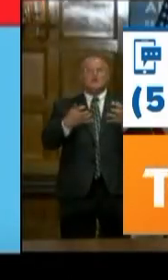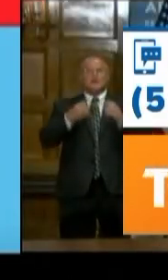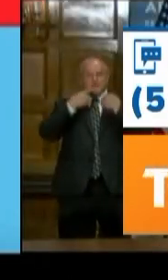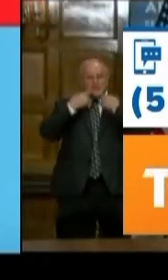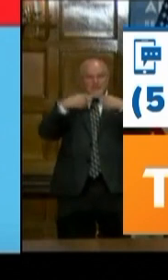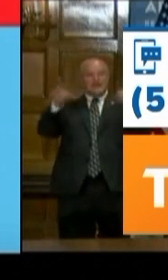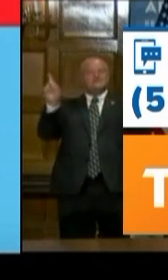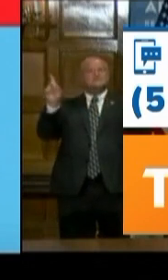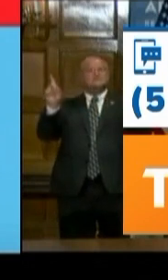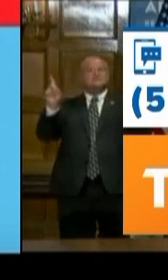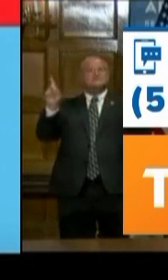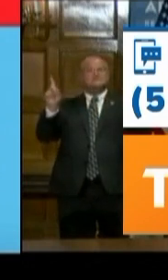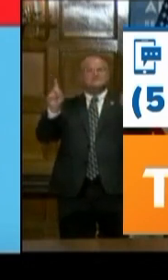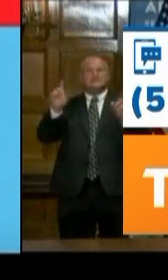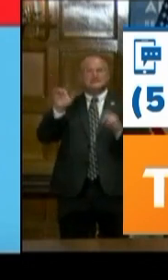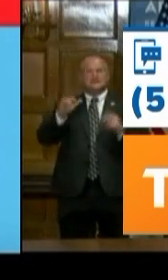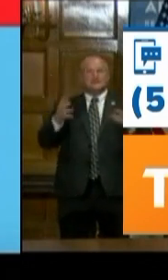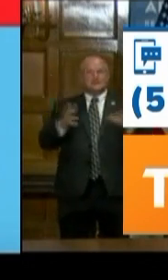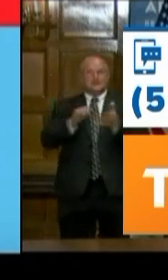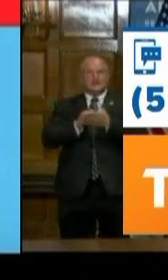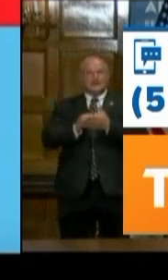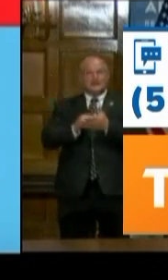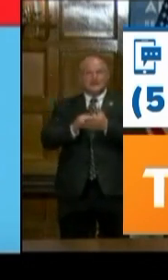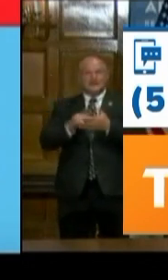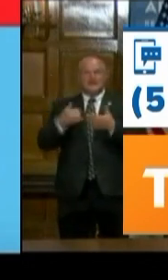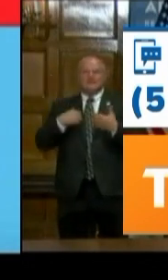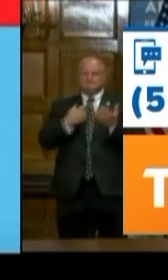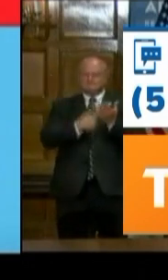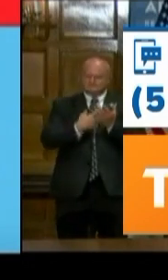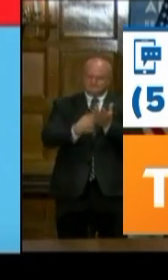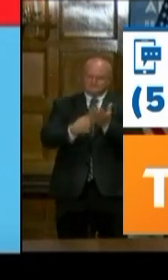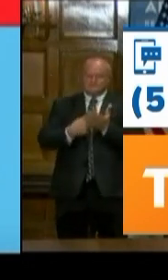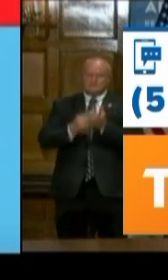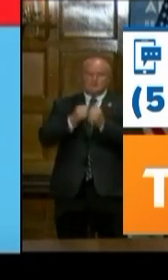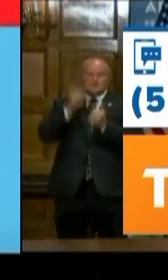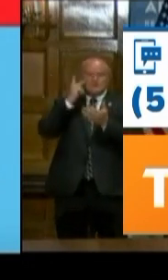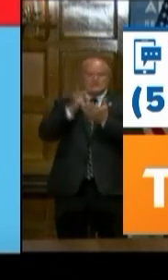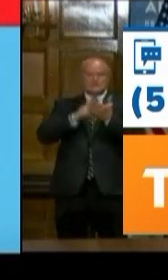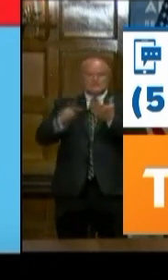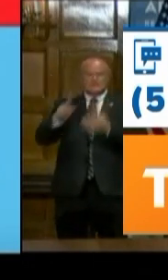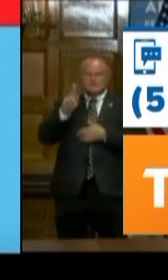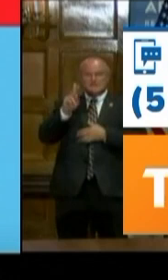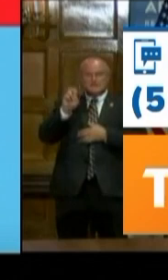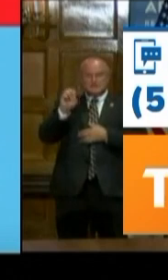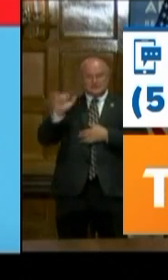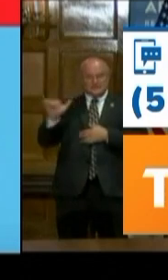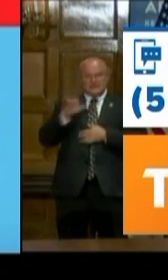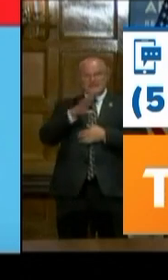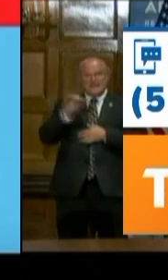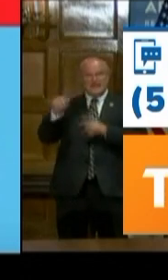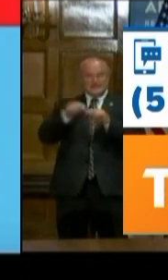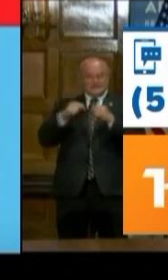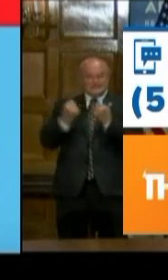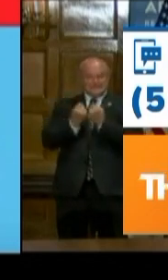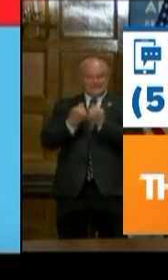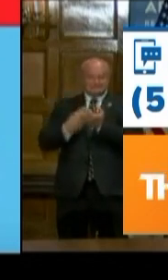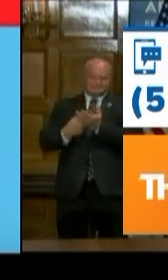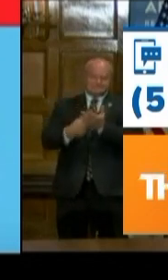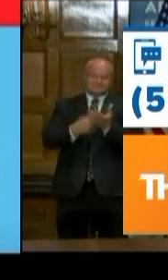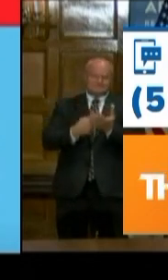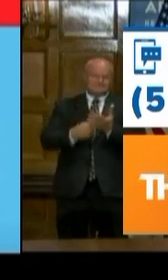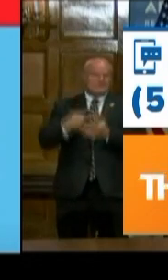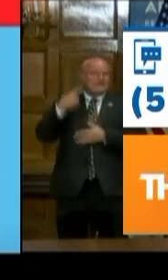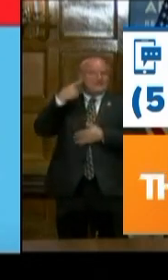make an announcement, and that is that after consultation with Secretary Key and his team, and